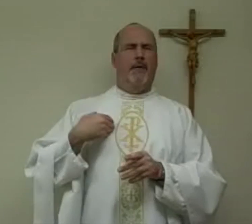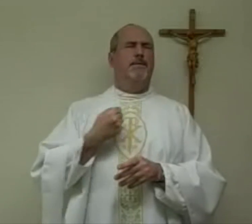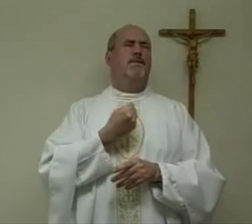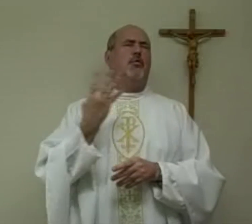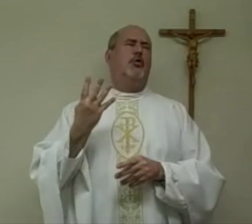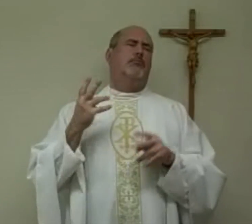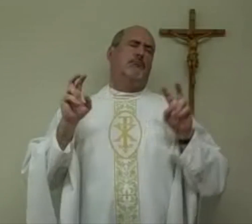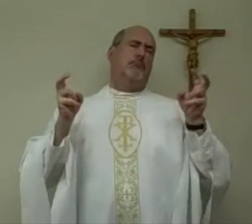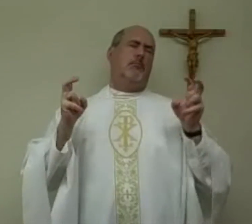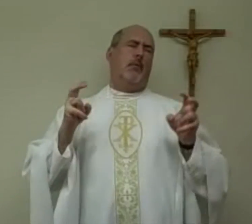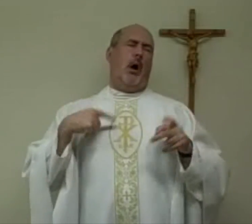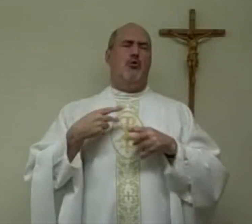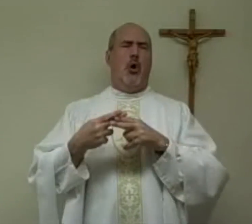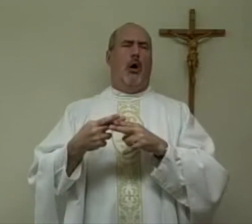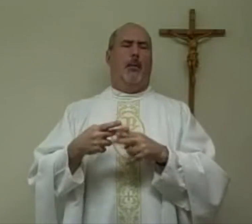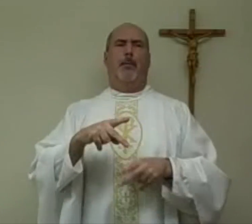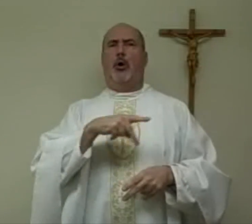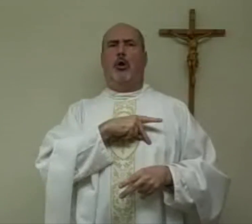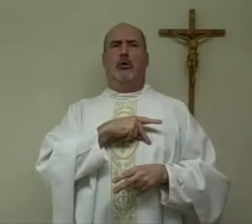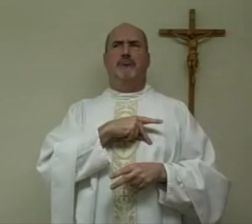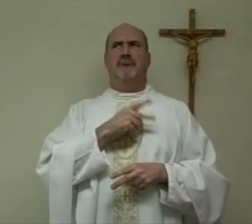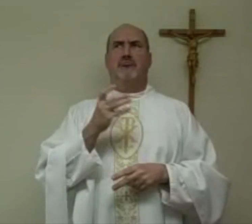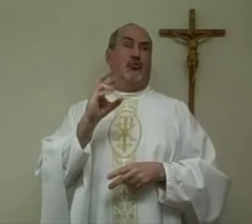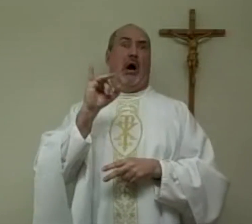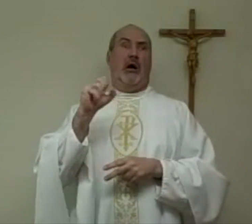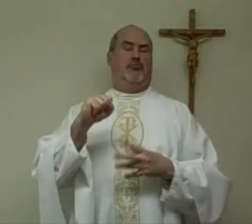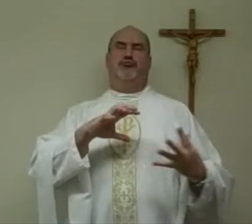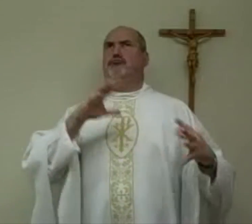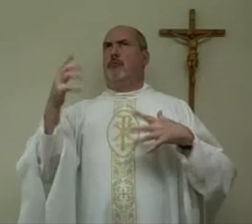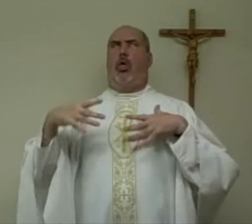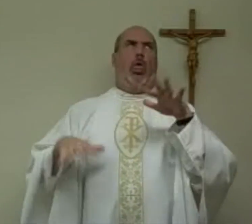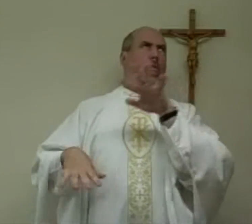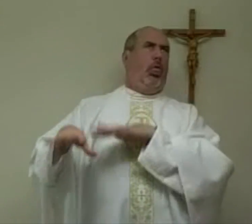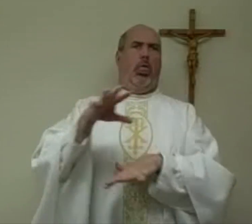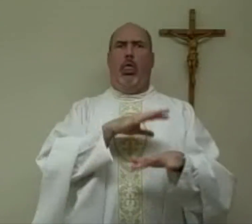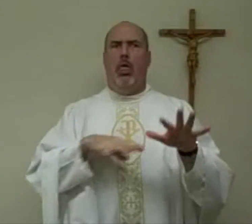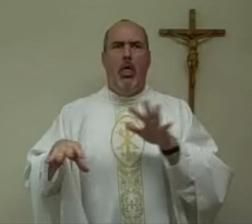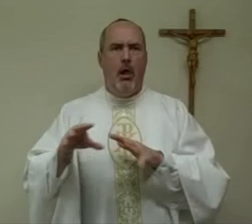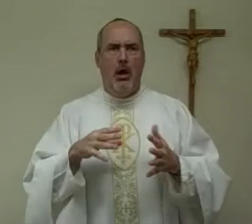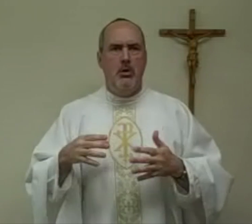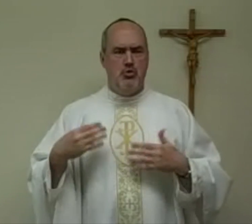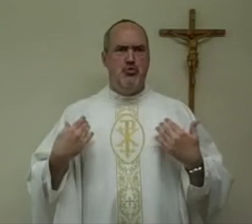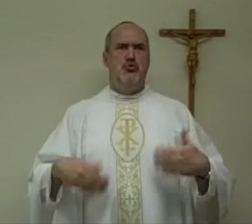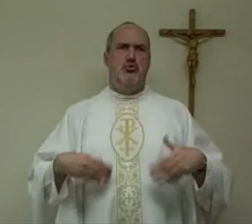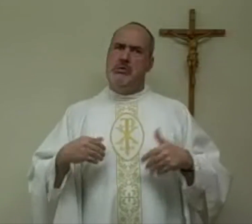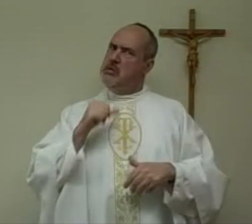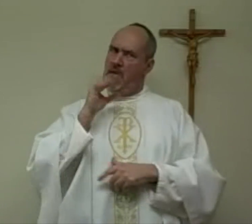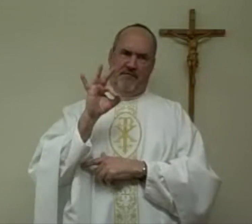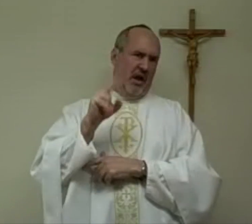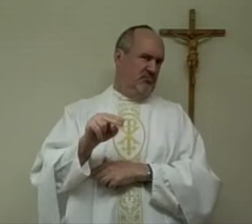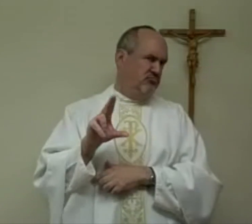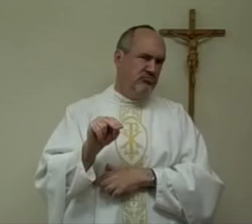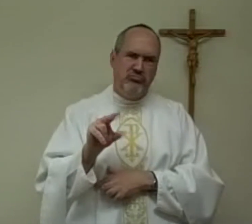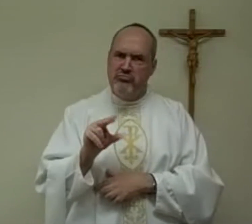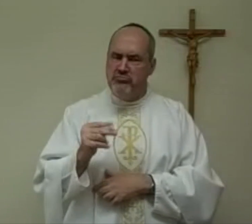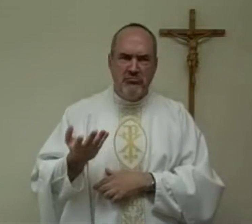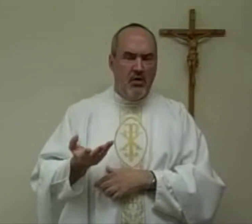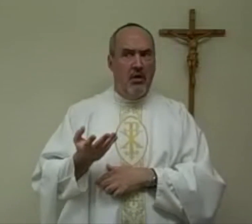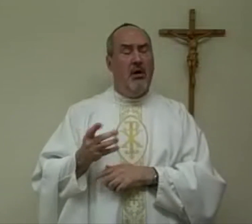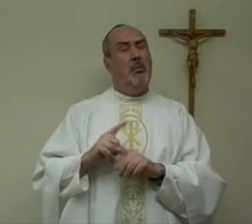times. Throughout my life, I've had, what I would call many personal crises or challenges that